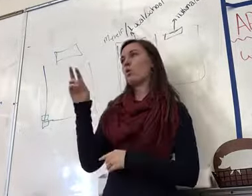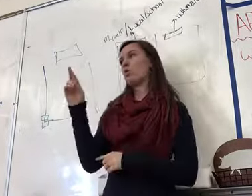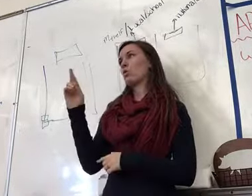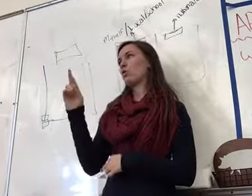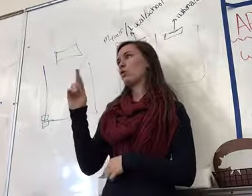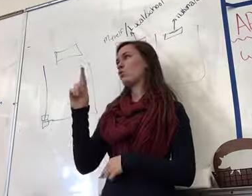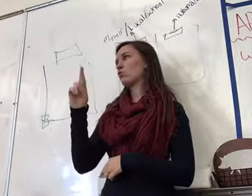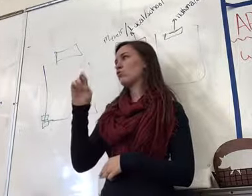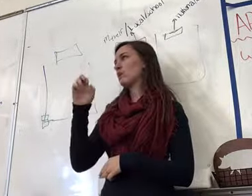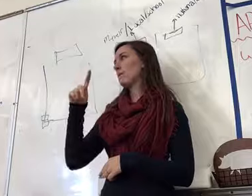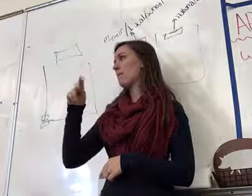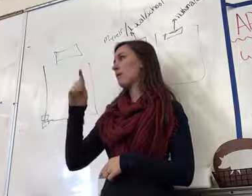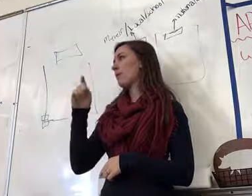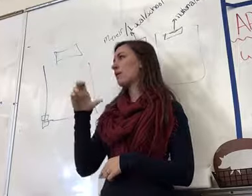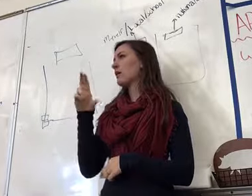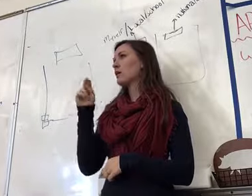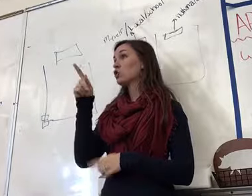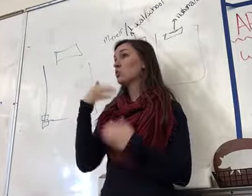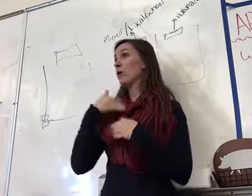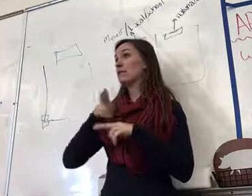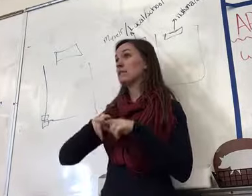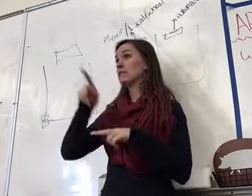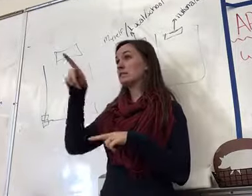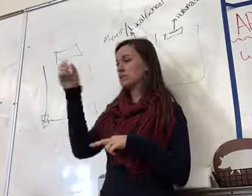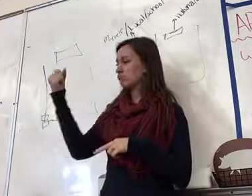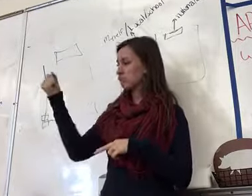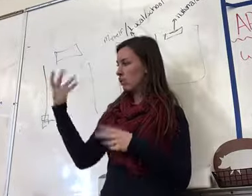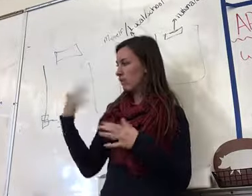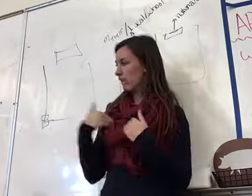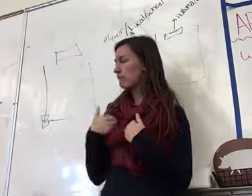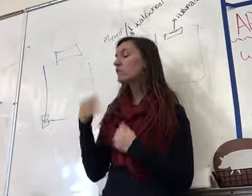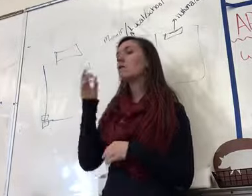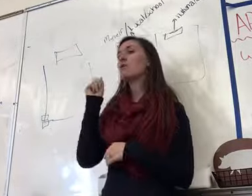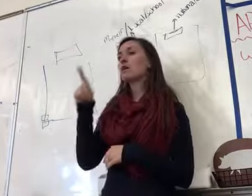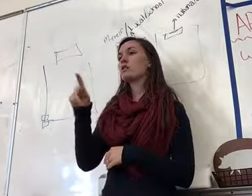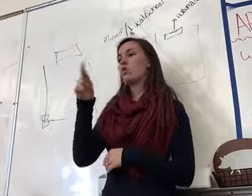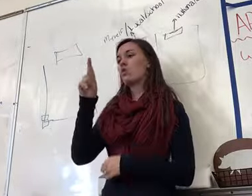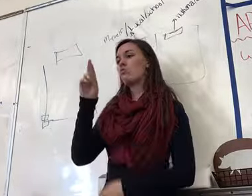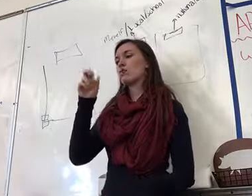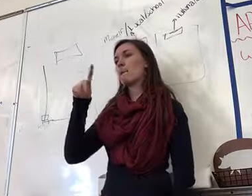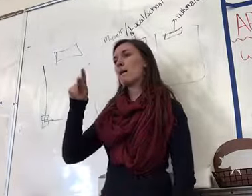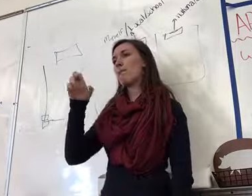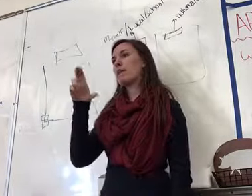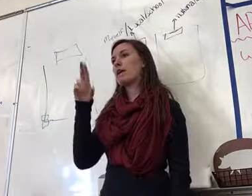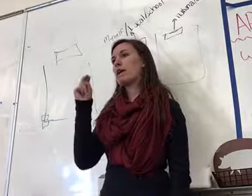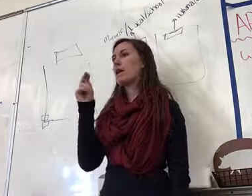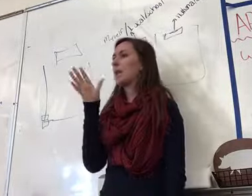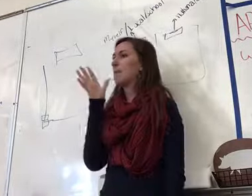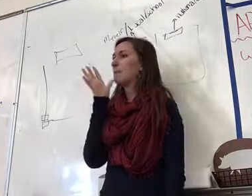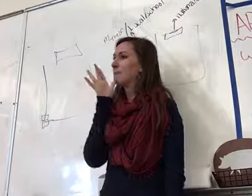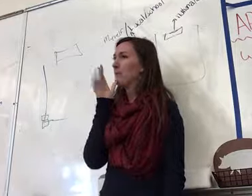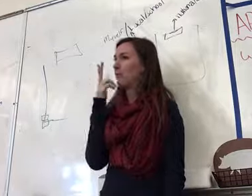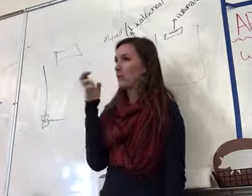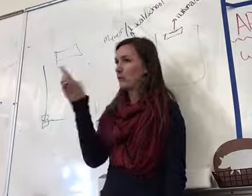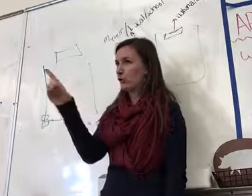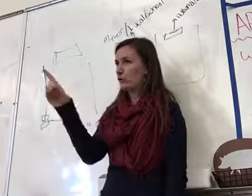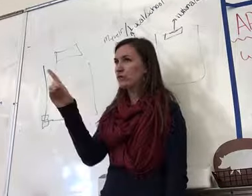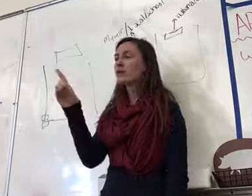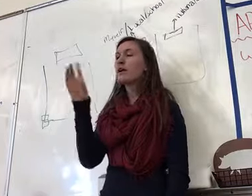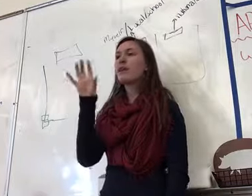seat? Okay, go. So Republican Motherhood is going to be right after the American